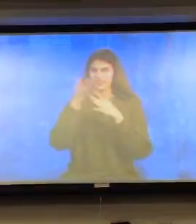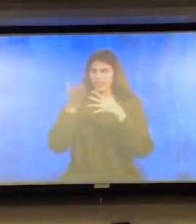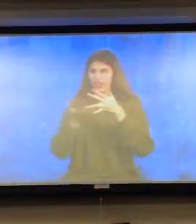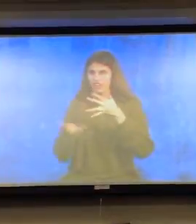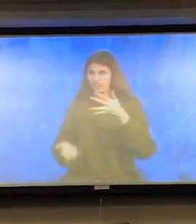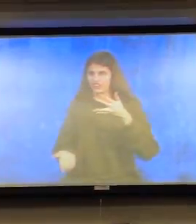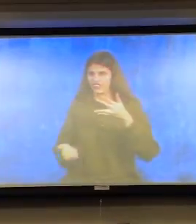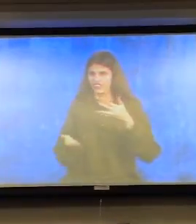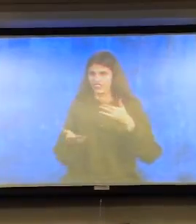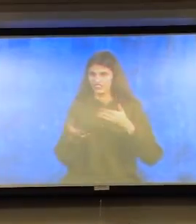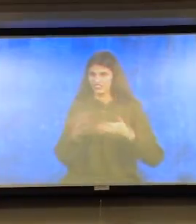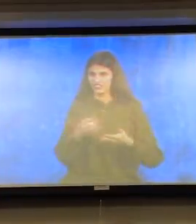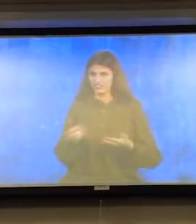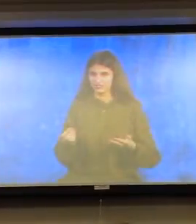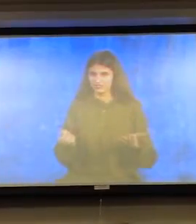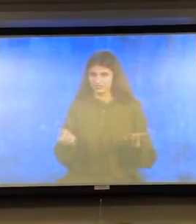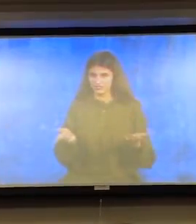For example, filing.